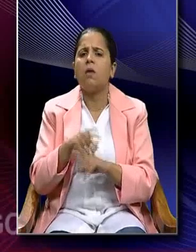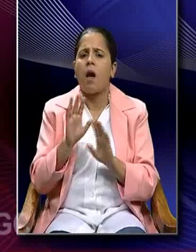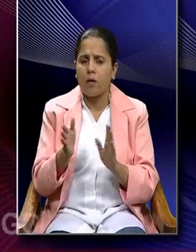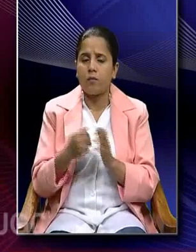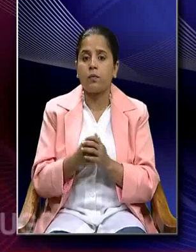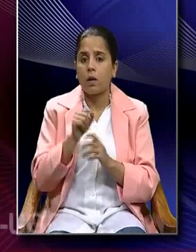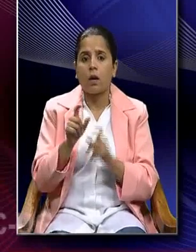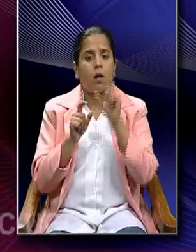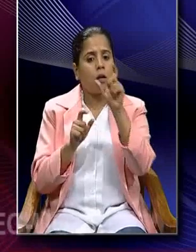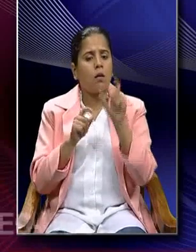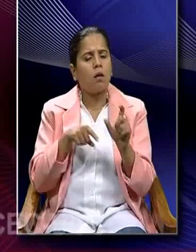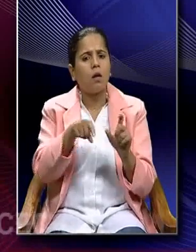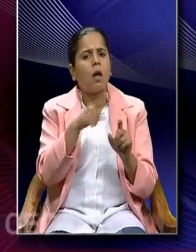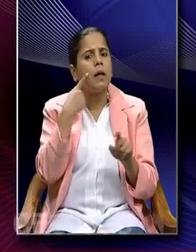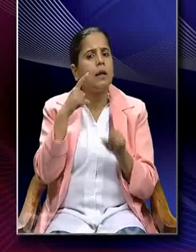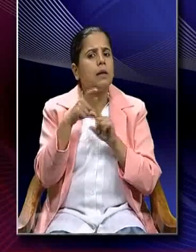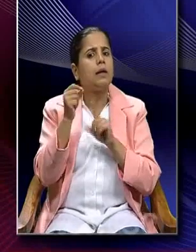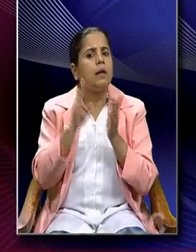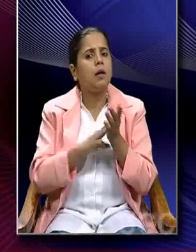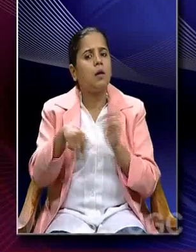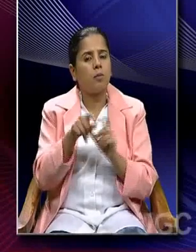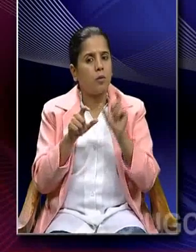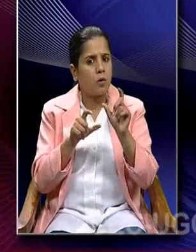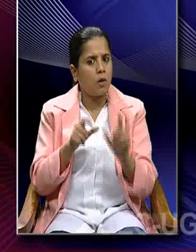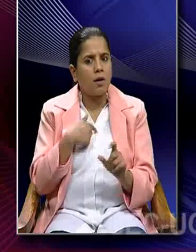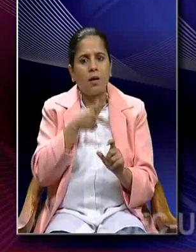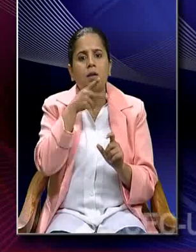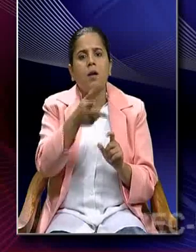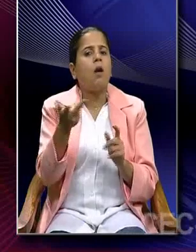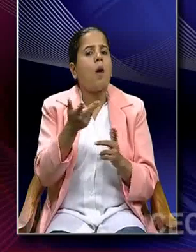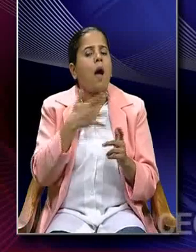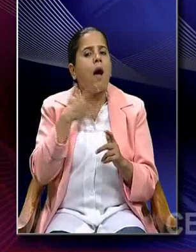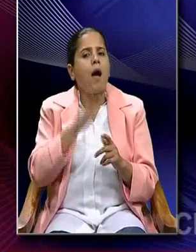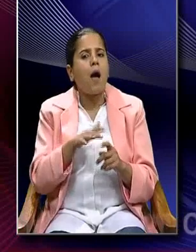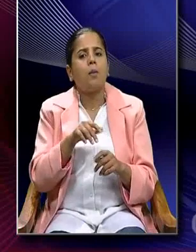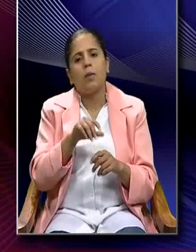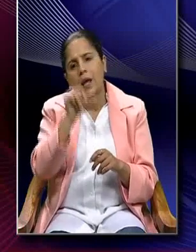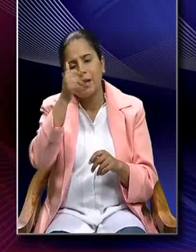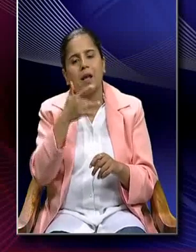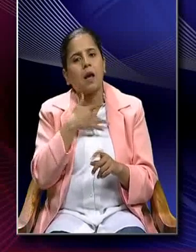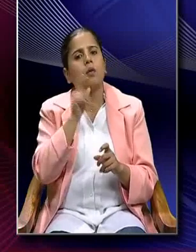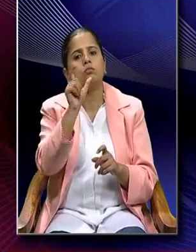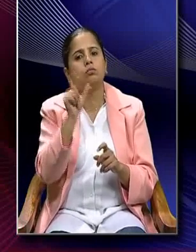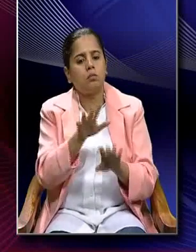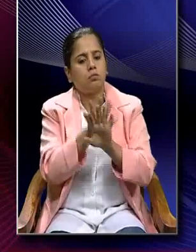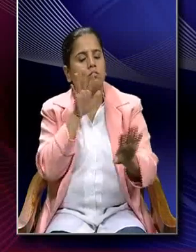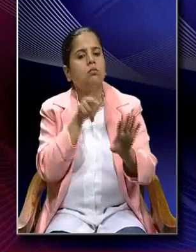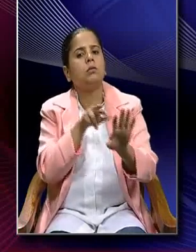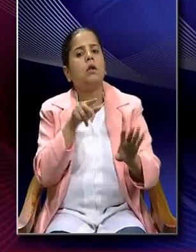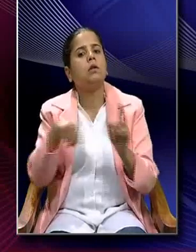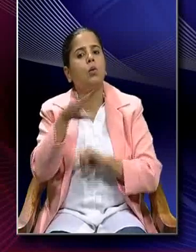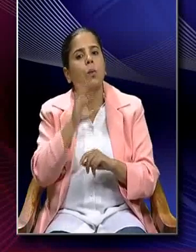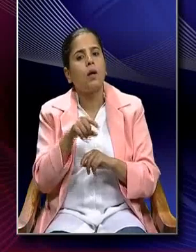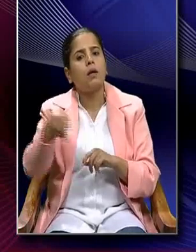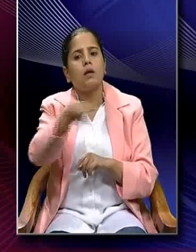Idioms always reflect, like I gave, proverbs or what we say kahawat or muhavra, reflect the gendered nature